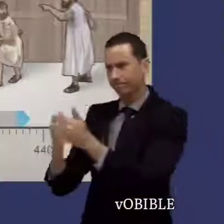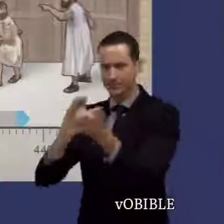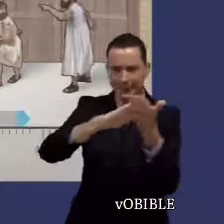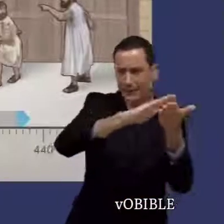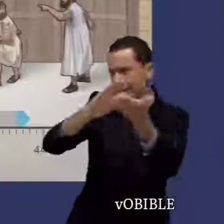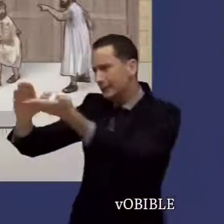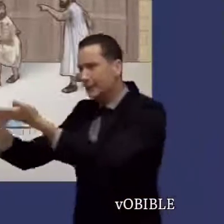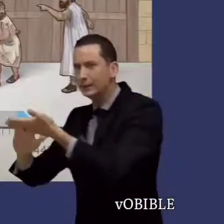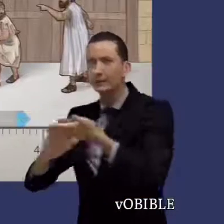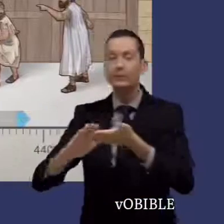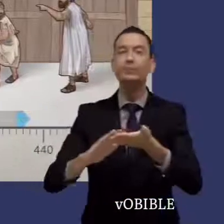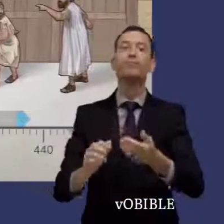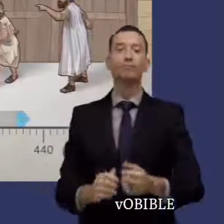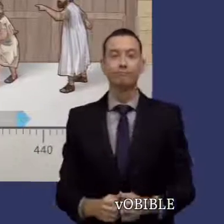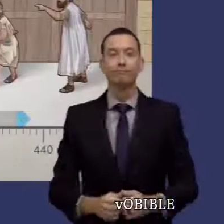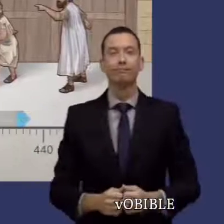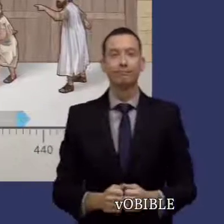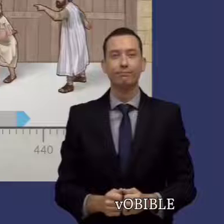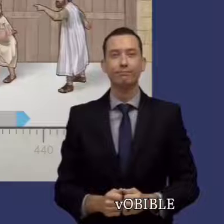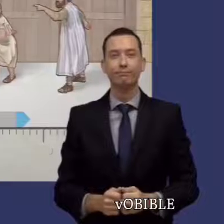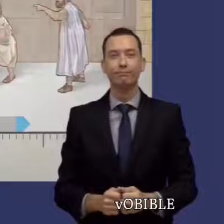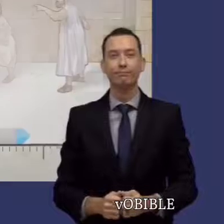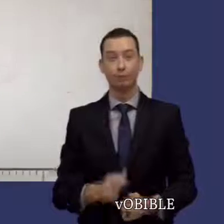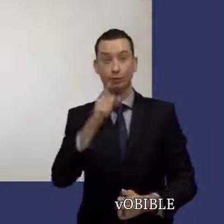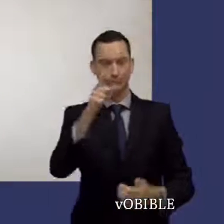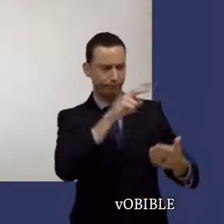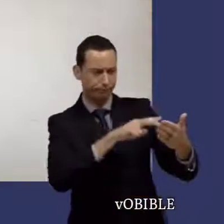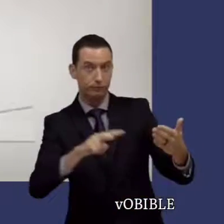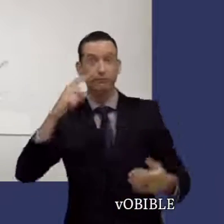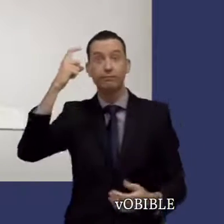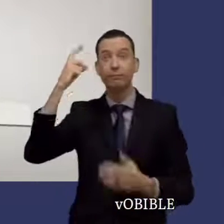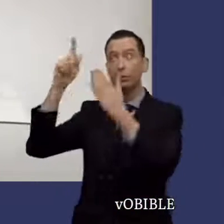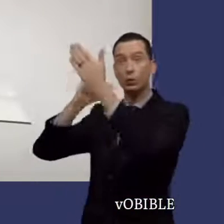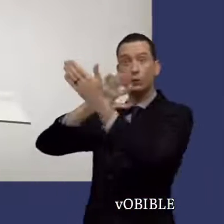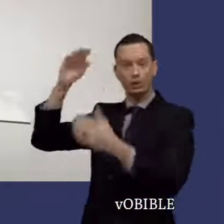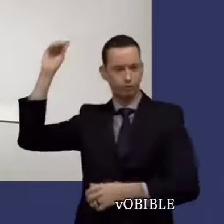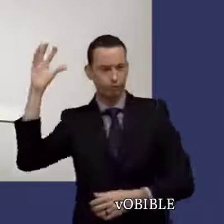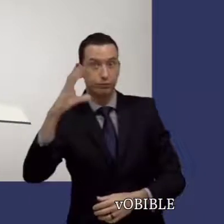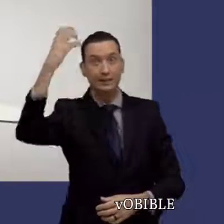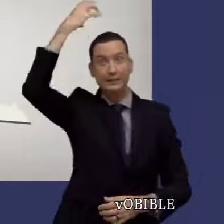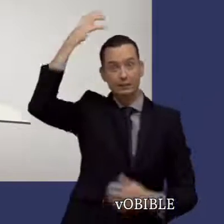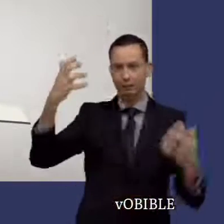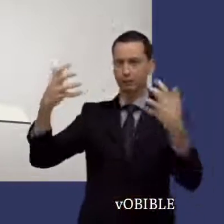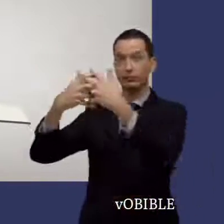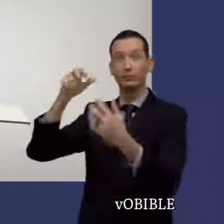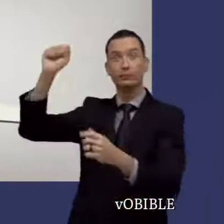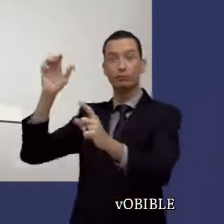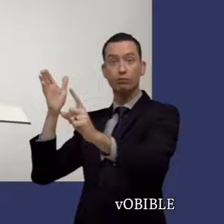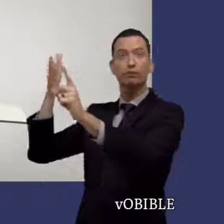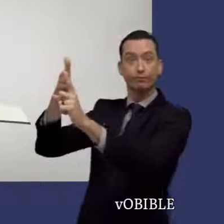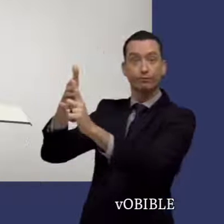He then took decisive action to correct the situation. As you read this stirring account, notice